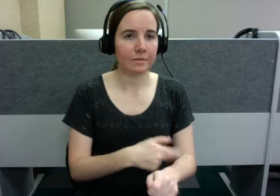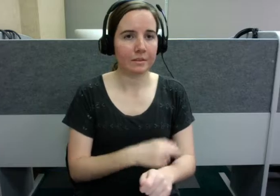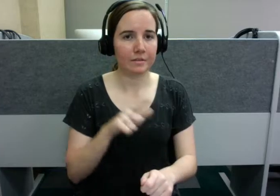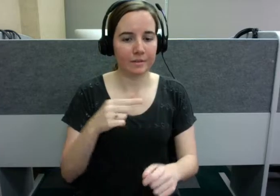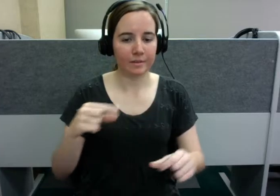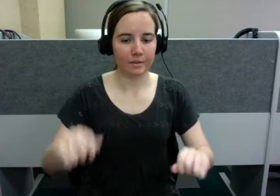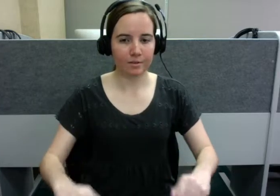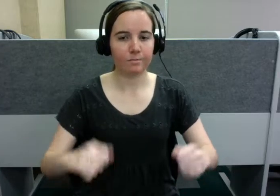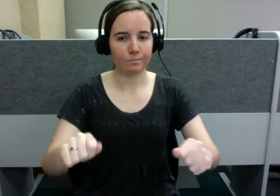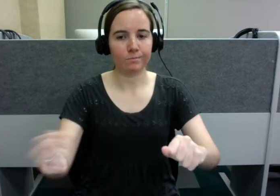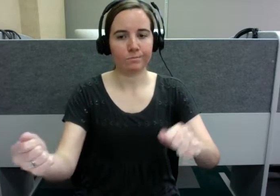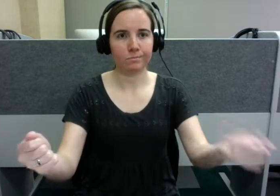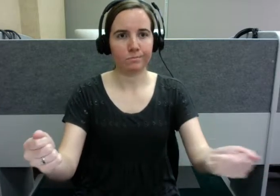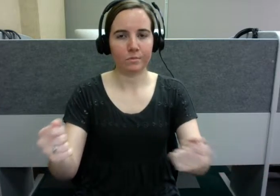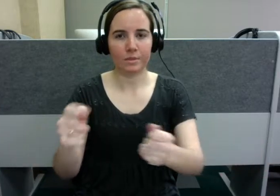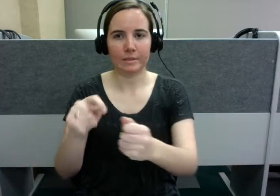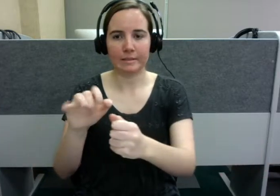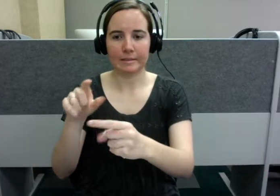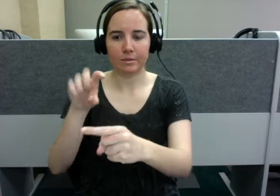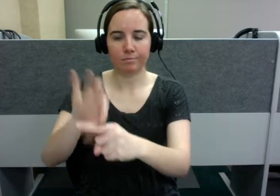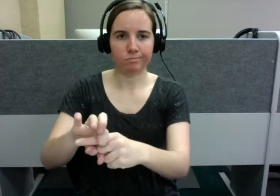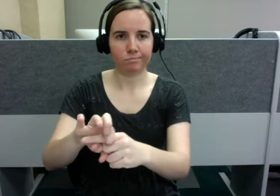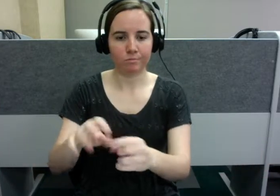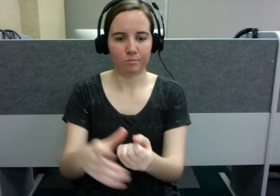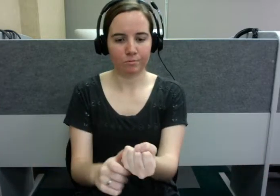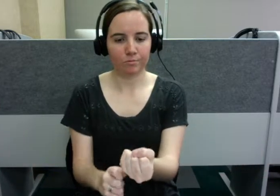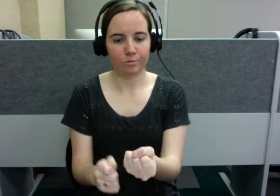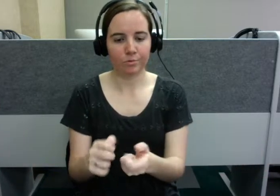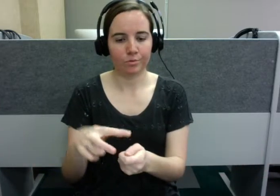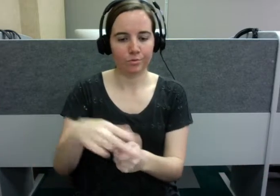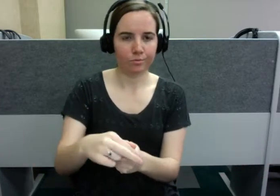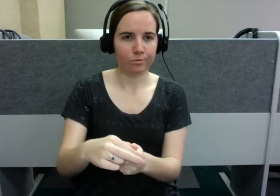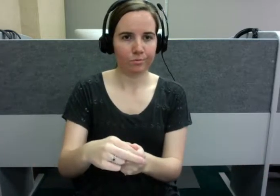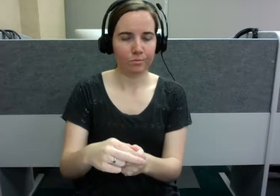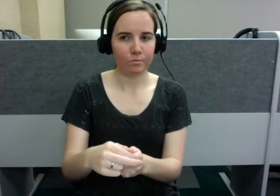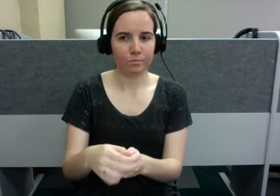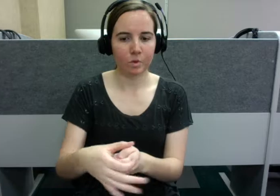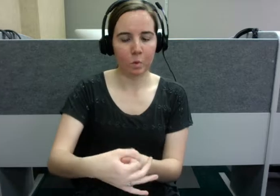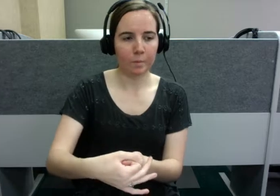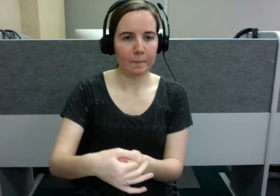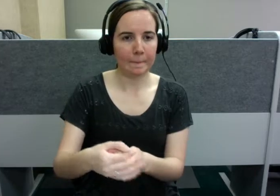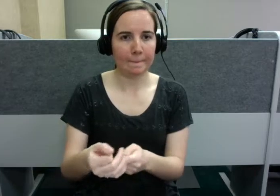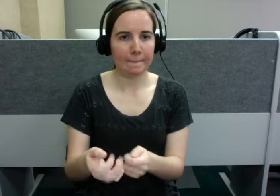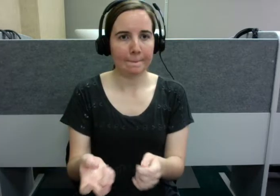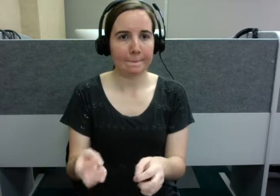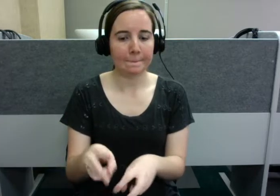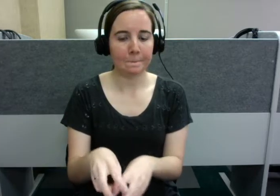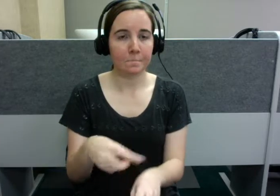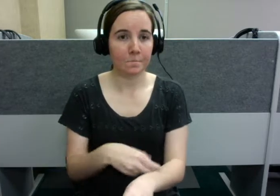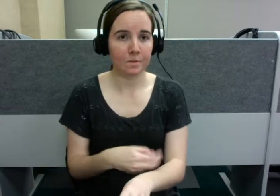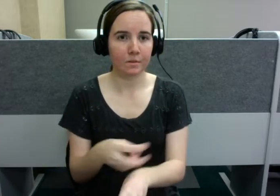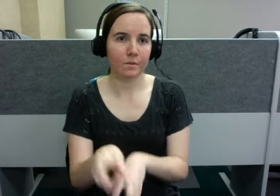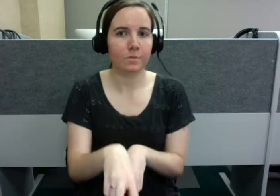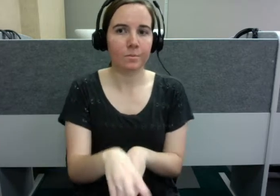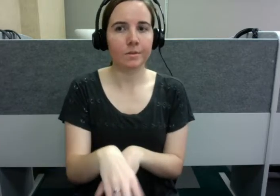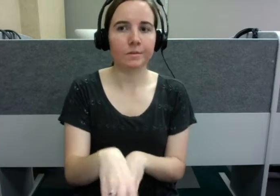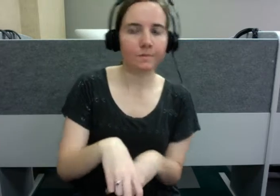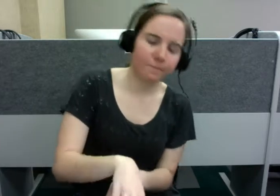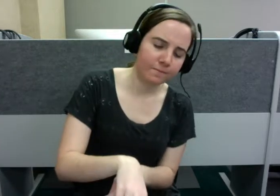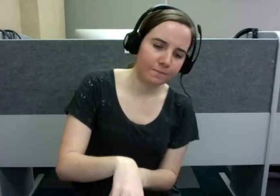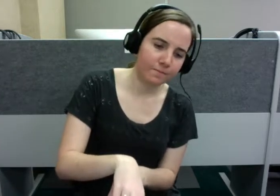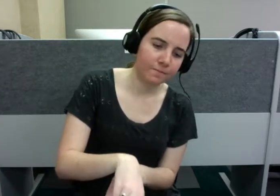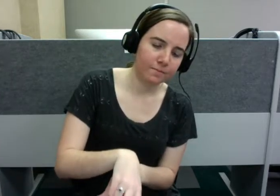on the scrotum. Lamb goes on the ground. Lamb takes 2 steps, falls down. Gets up, shakes a little, takes another